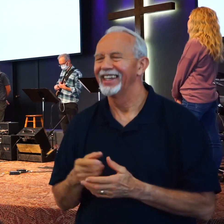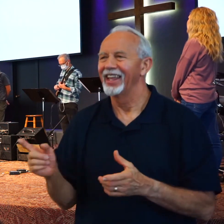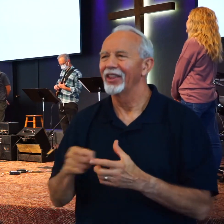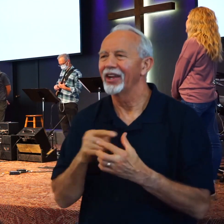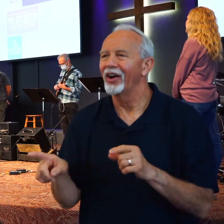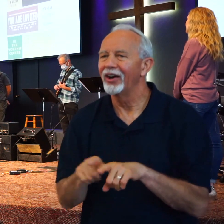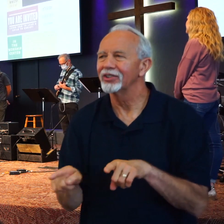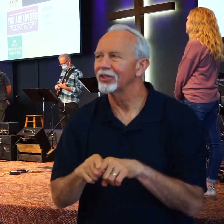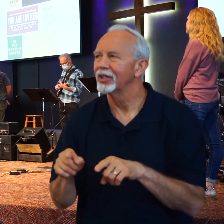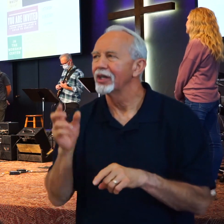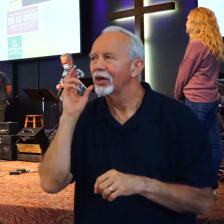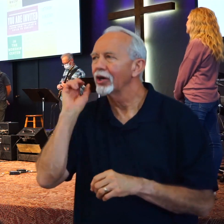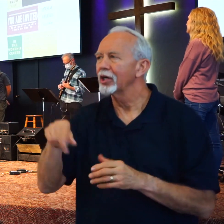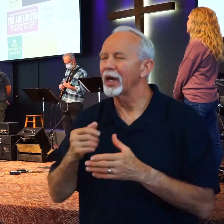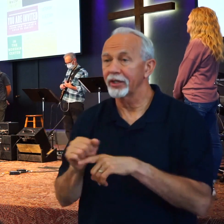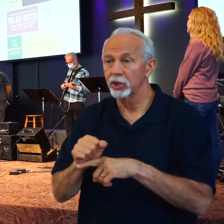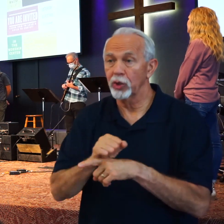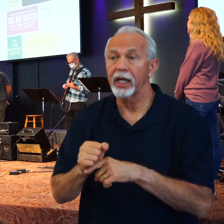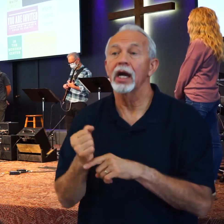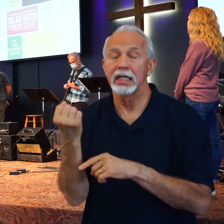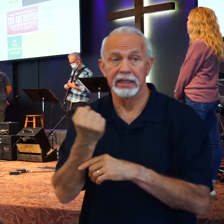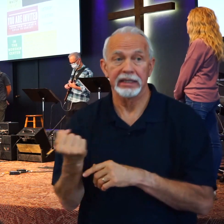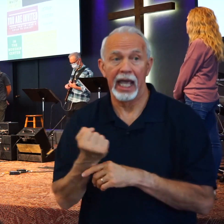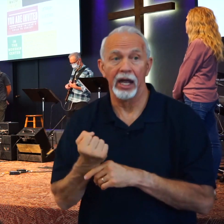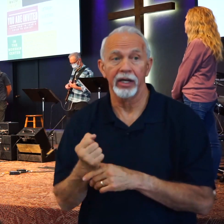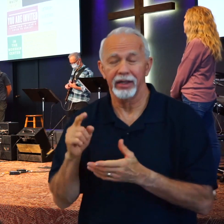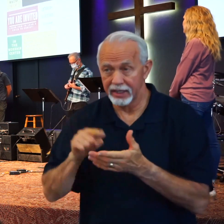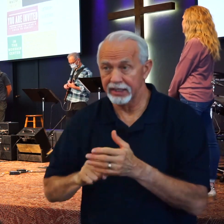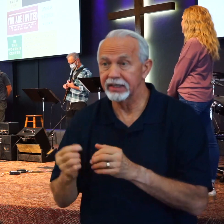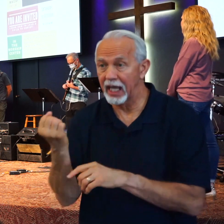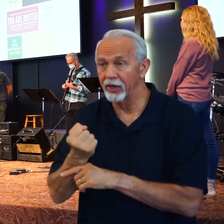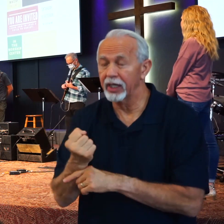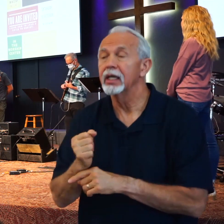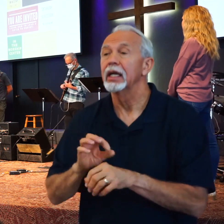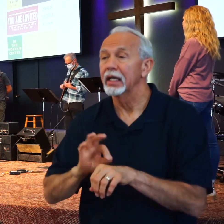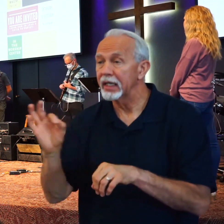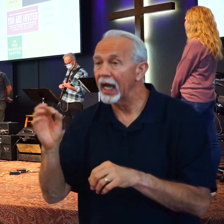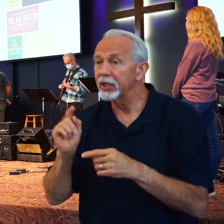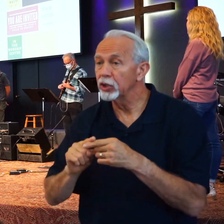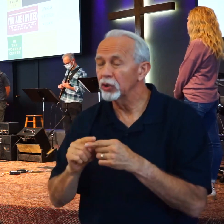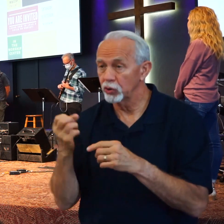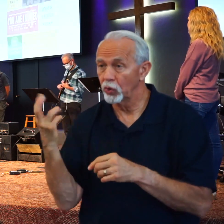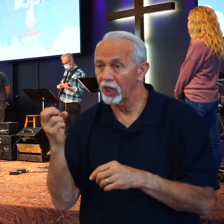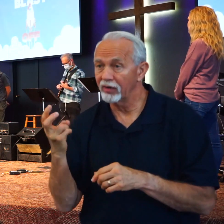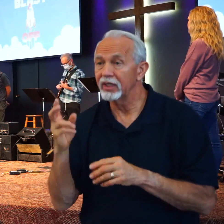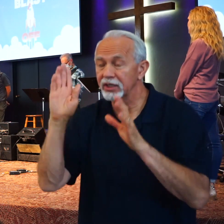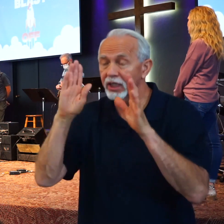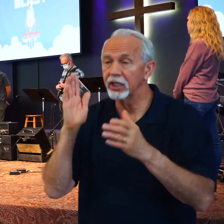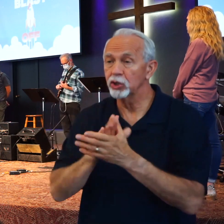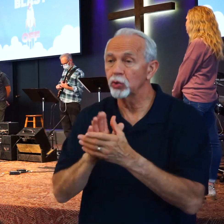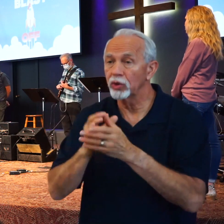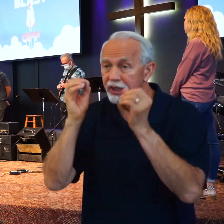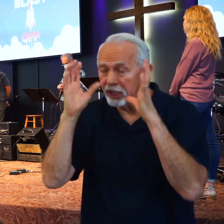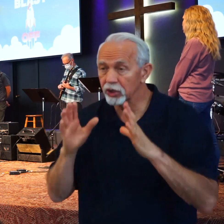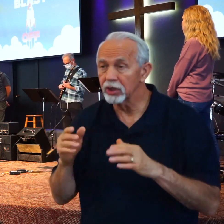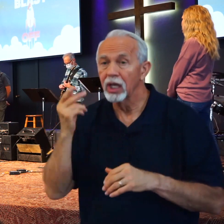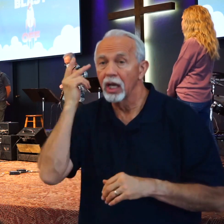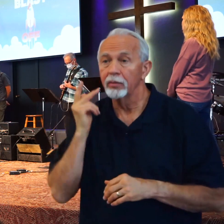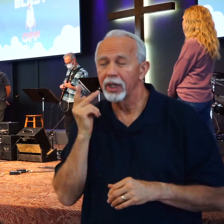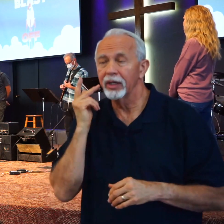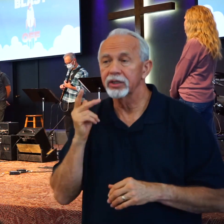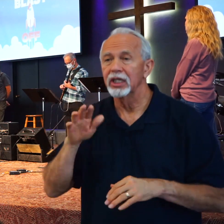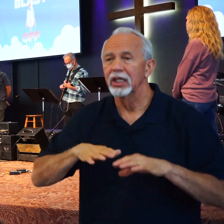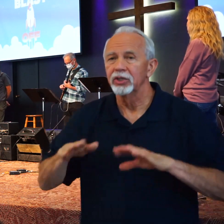also we've heard about the training on Saturday. That's this coming Saturday from 9 to 12. Sunday school teachers, parents, children's